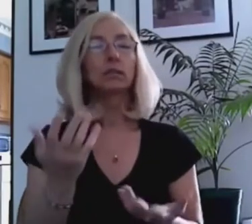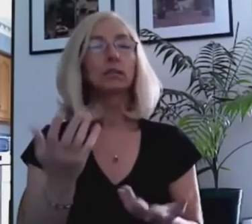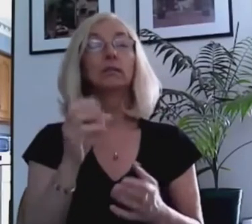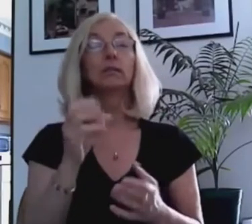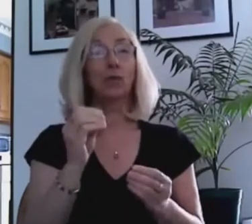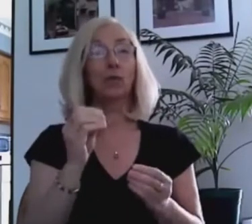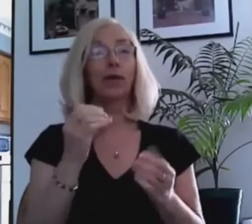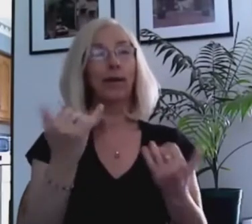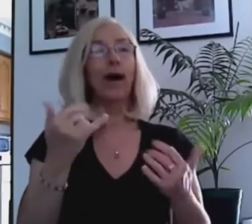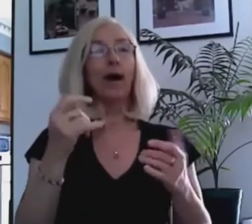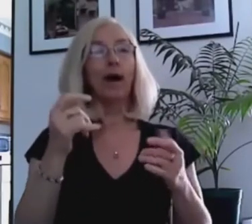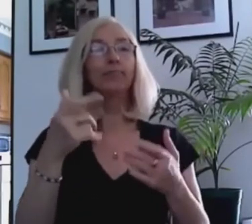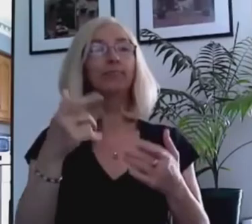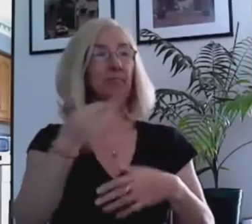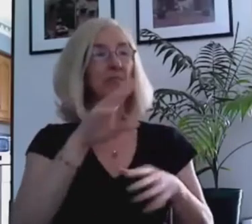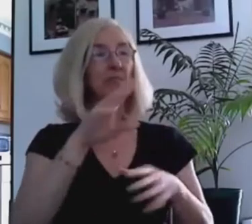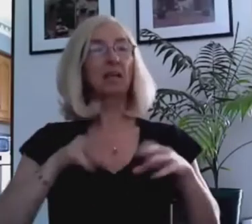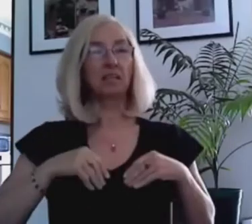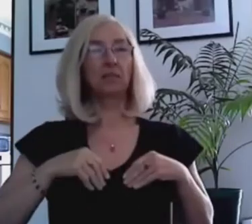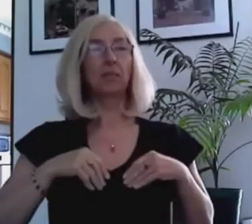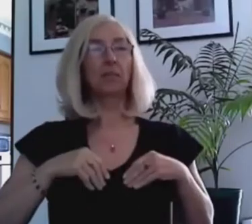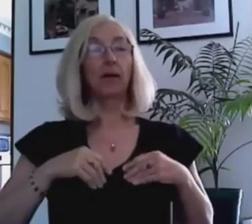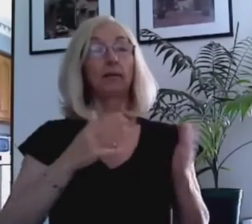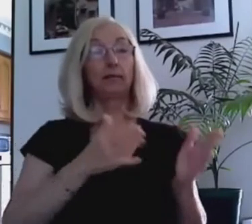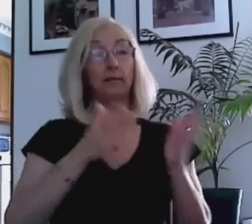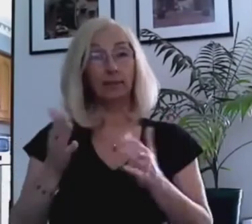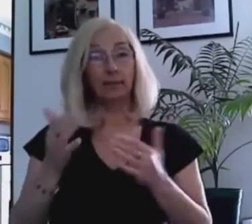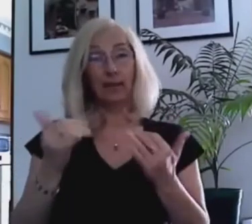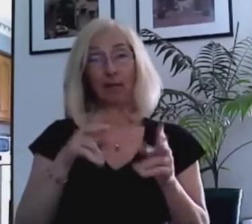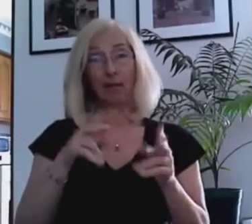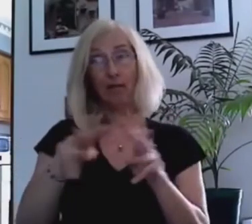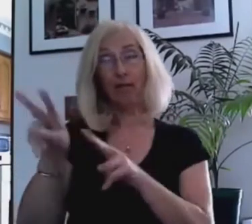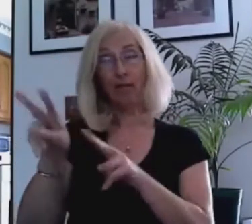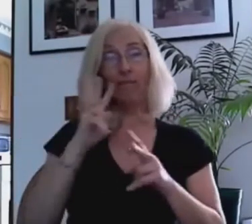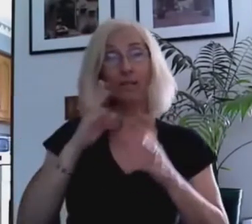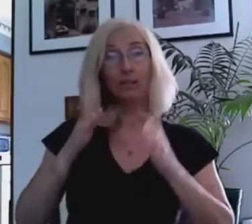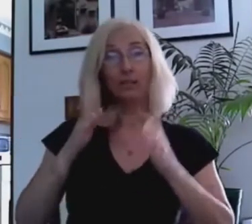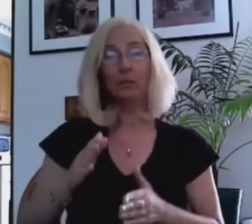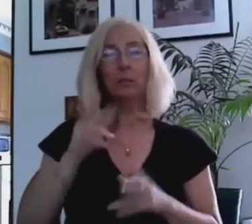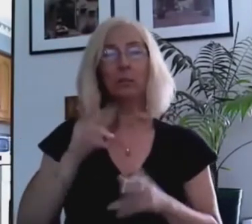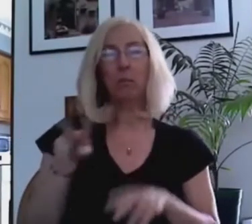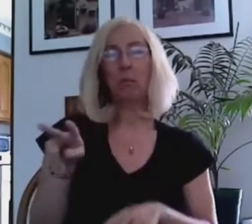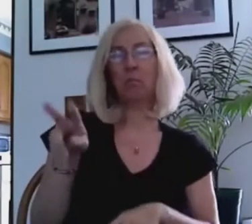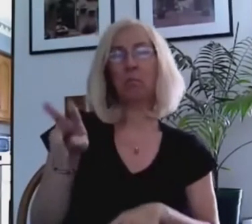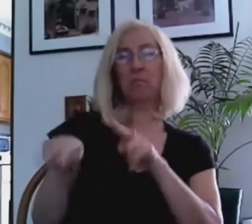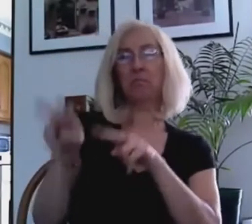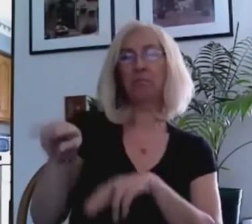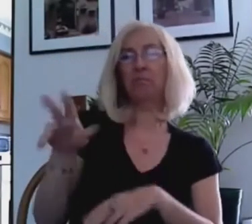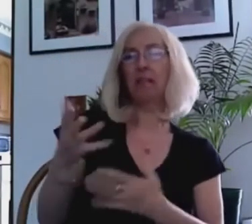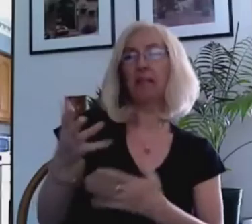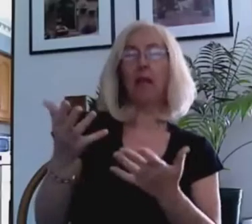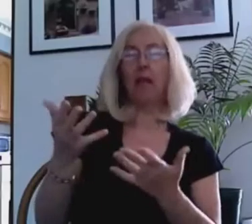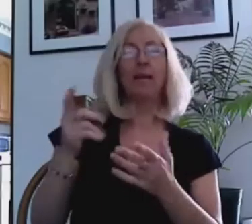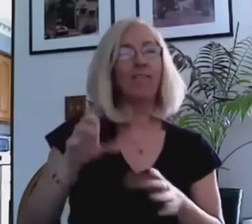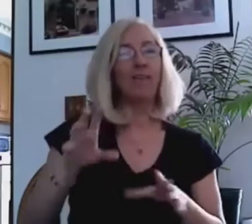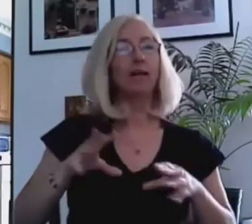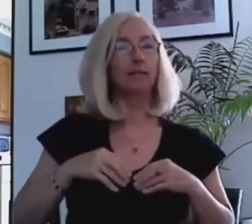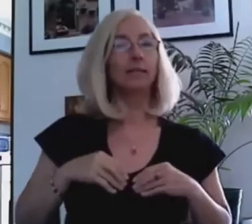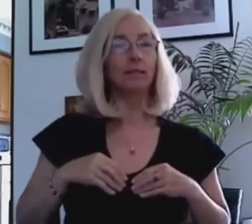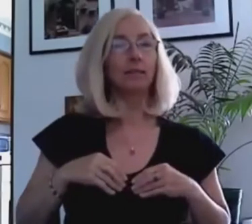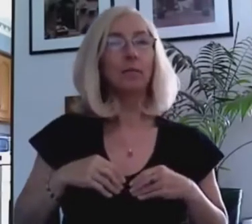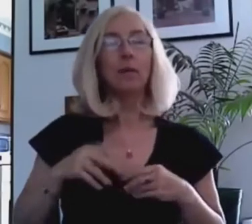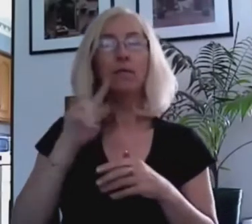how it was all over this silly bread thing. And high fiber bread is so important for a good diet, and